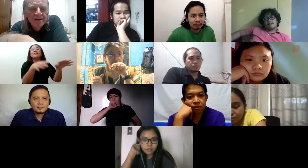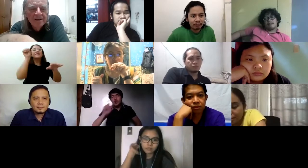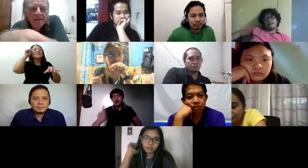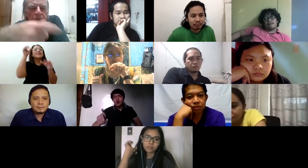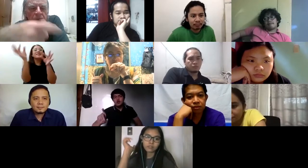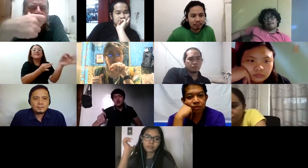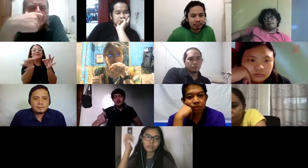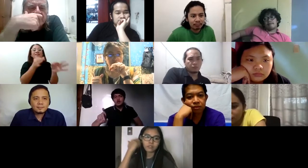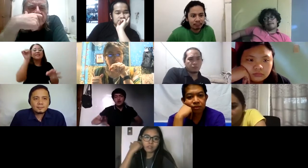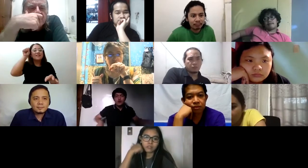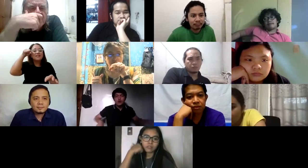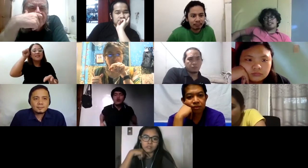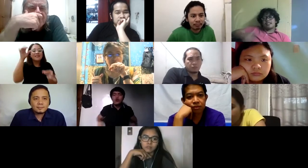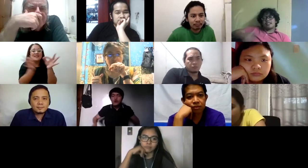can you explain?